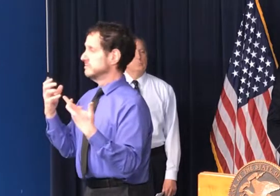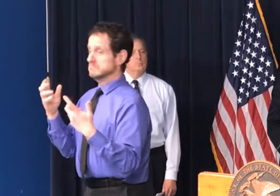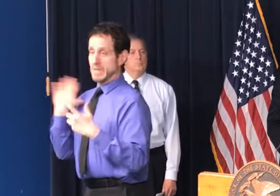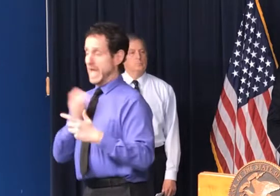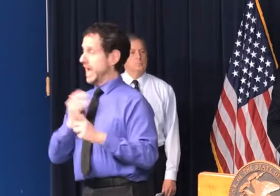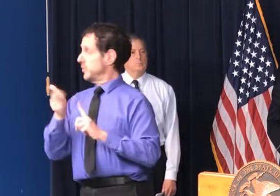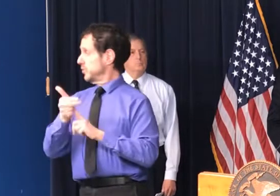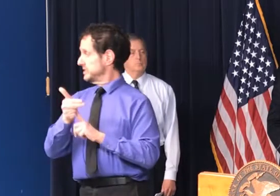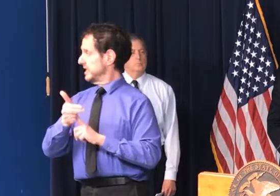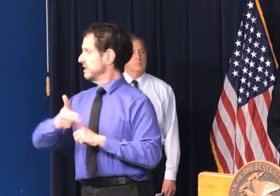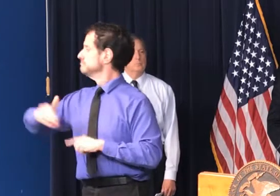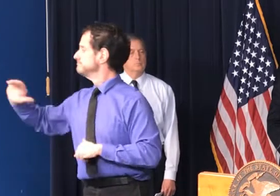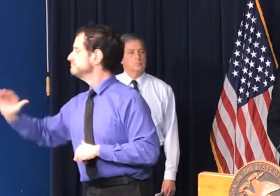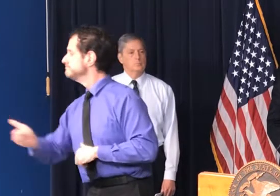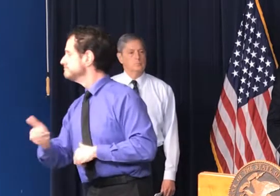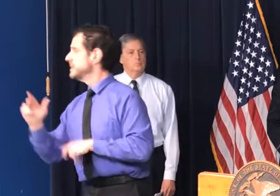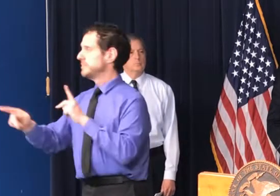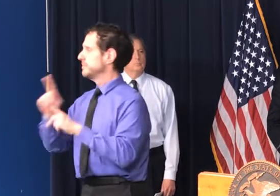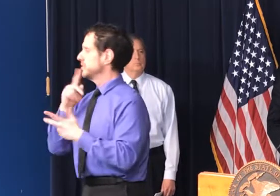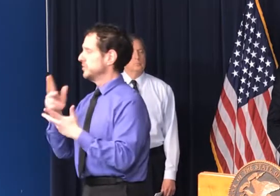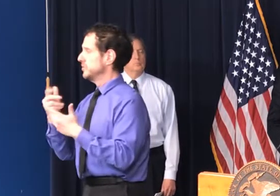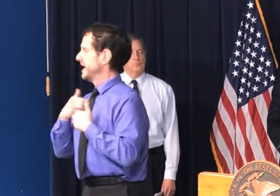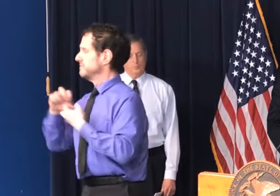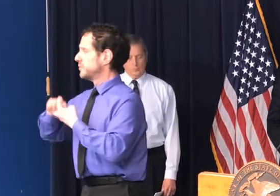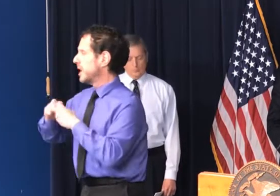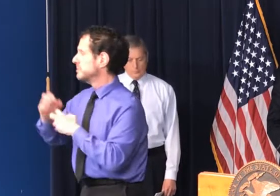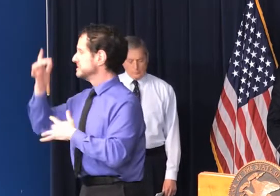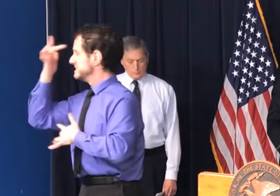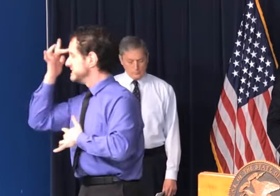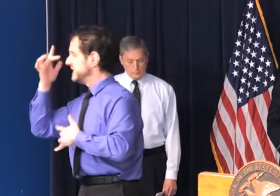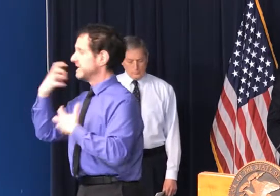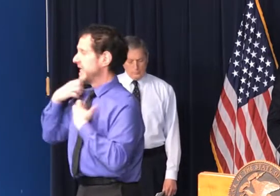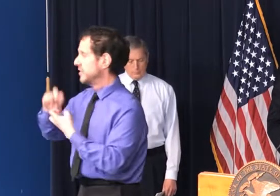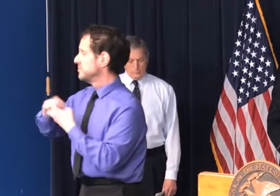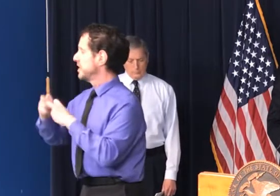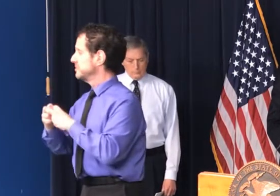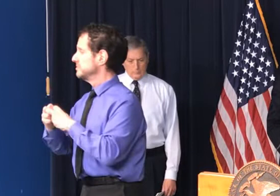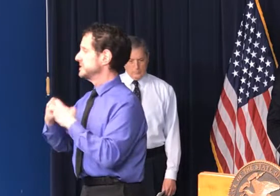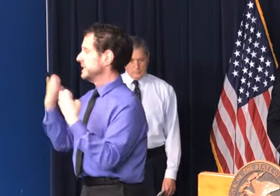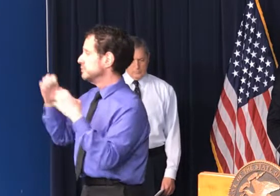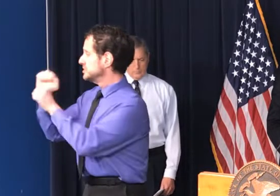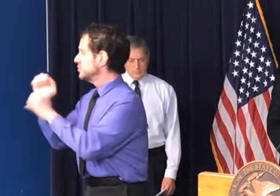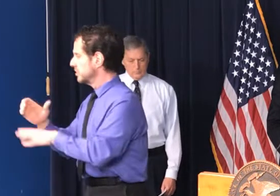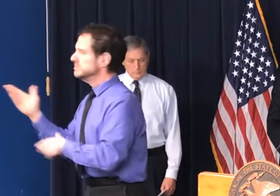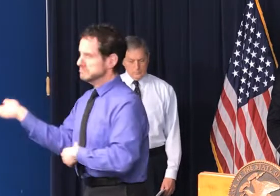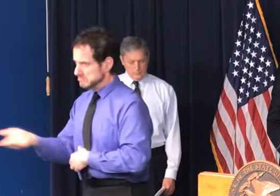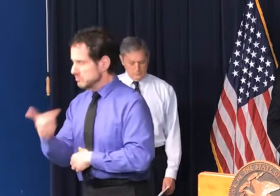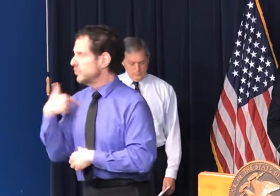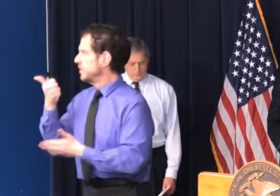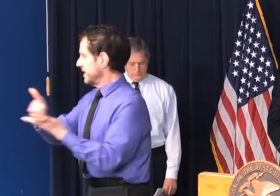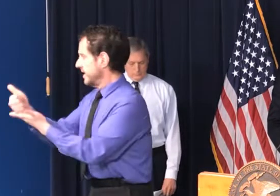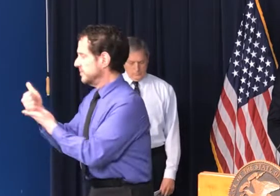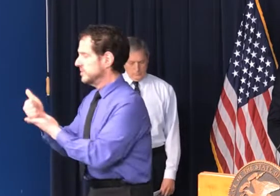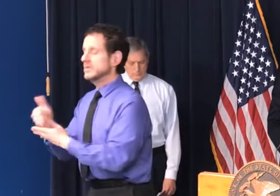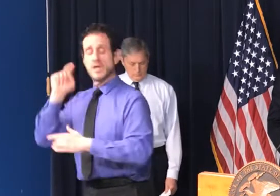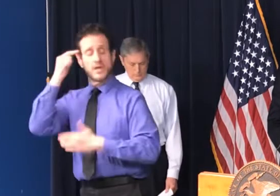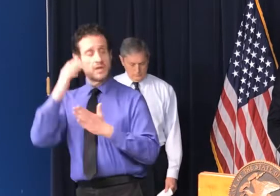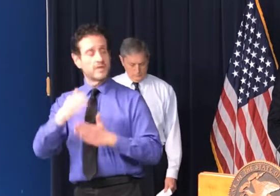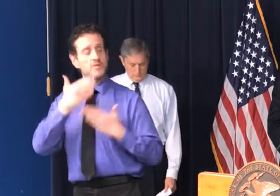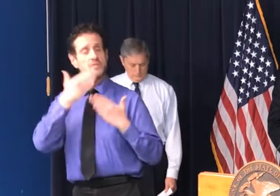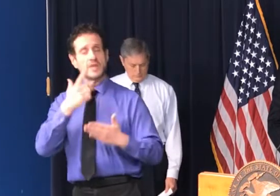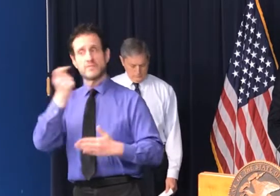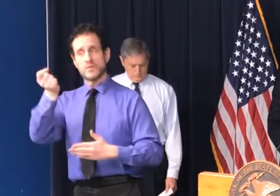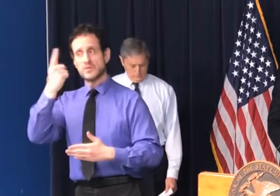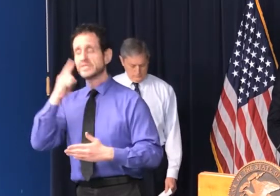of the most vulnerable and at-risk citizens in our state. Governor, thank you for your understanding of the role